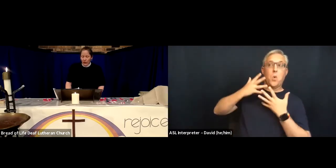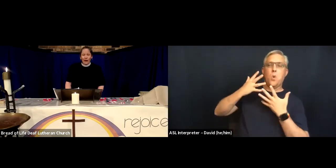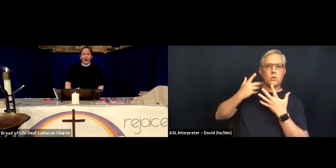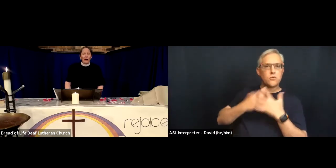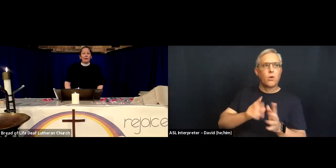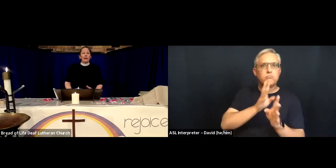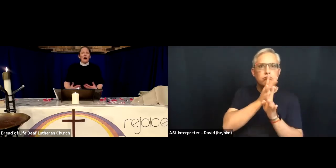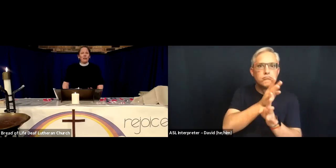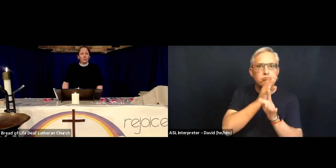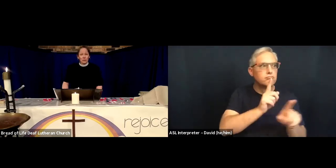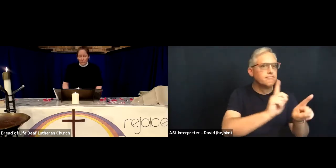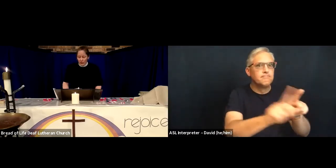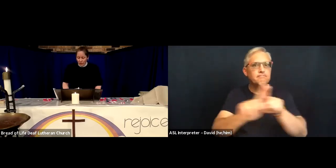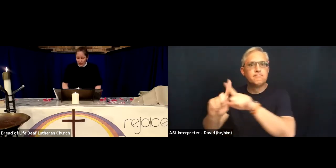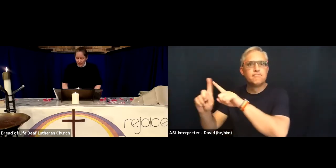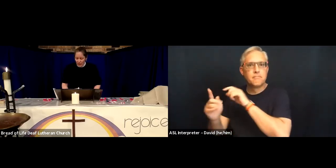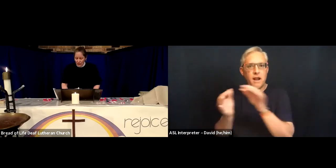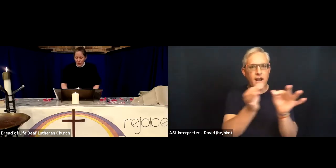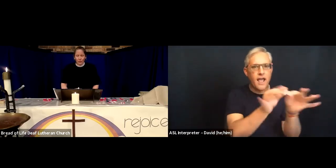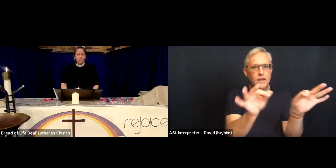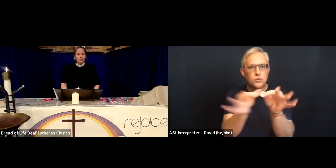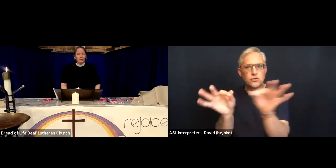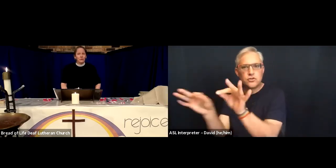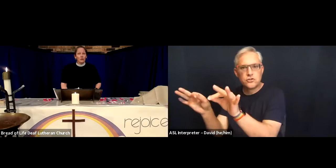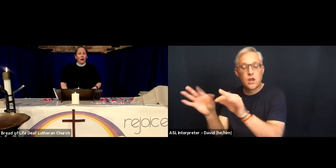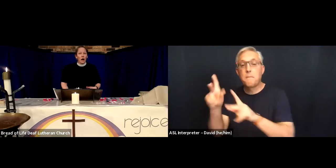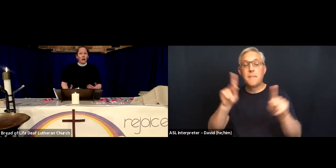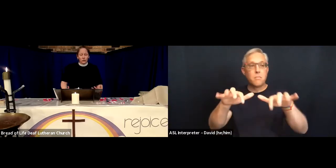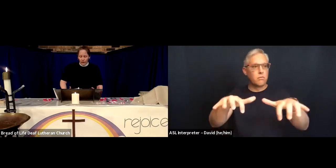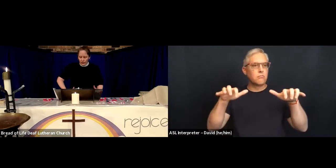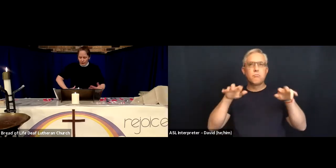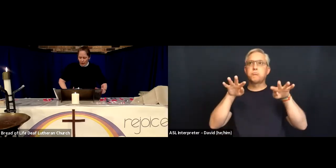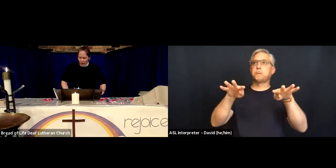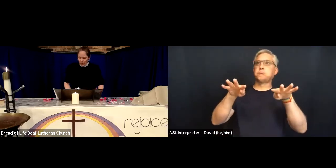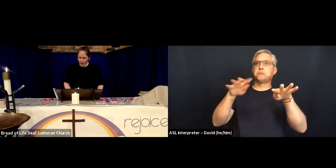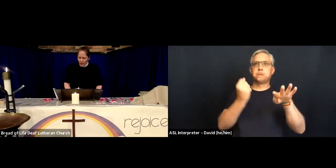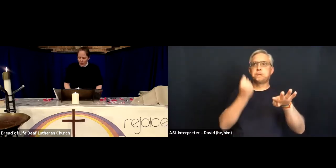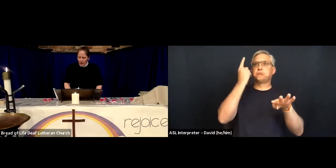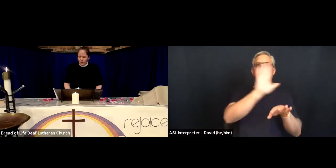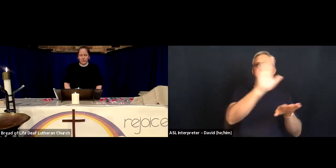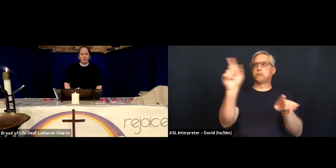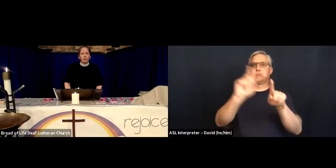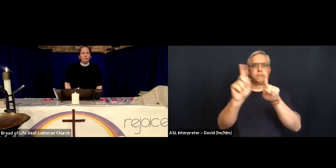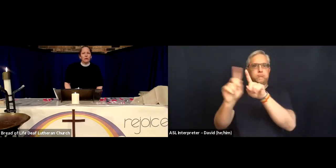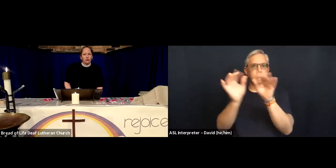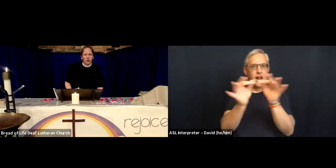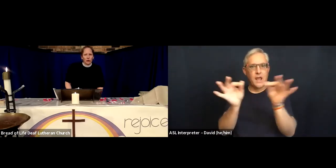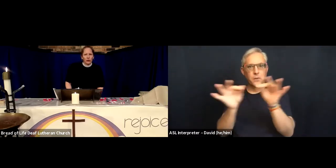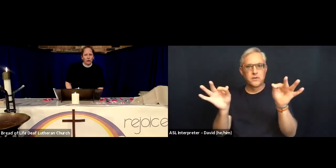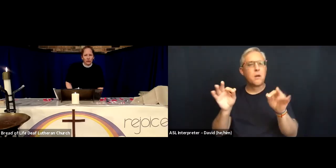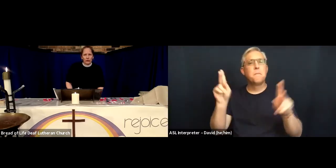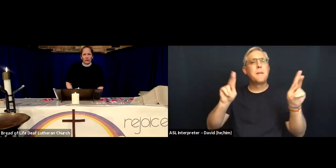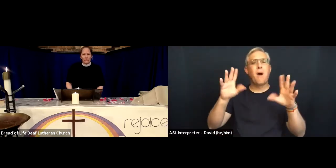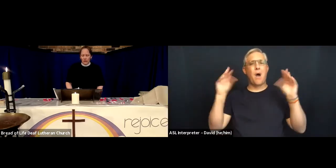know, and other people could understand them, onlookers around accused them of being